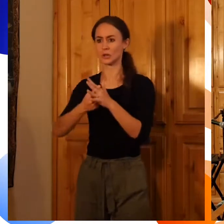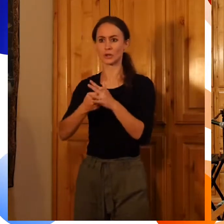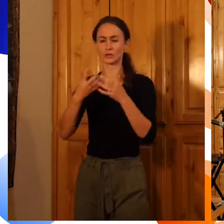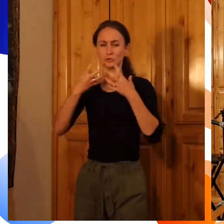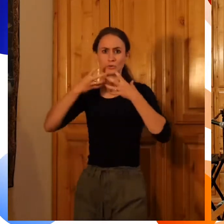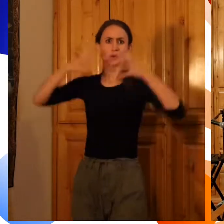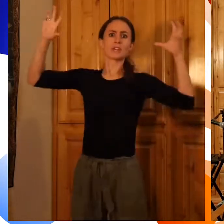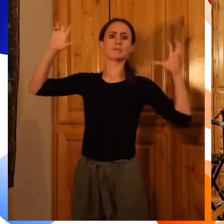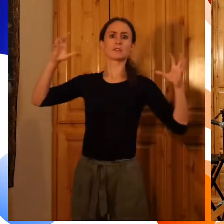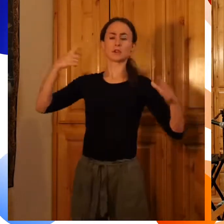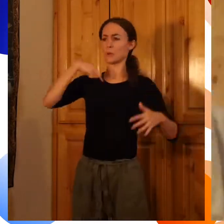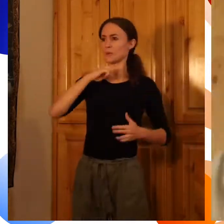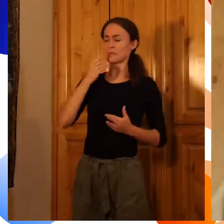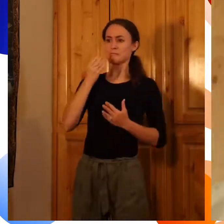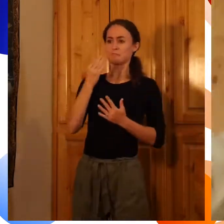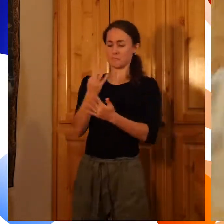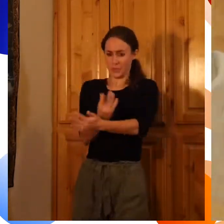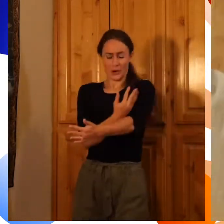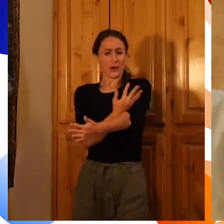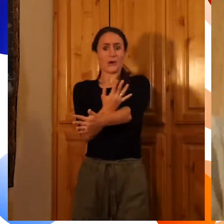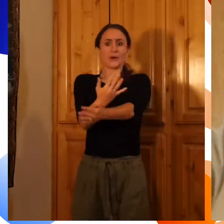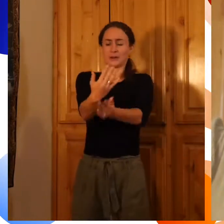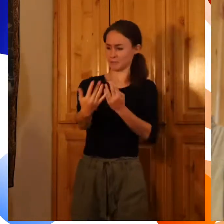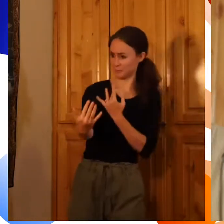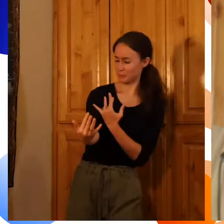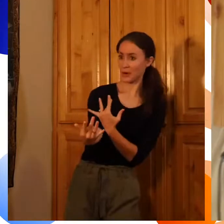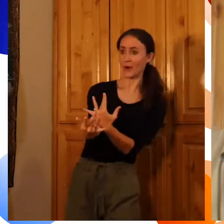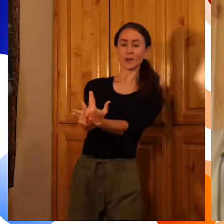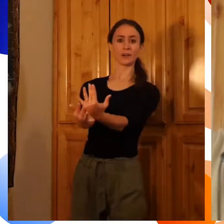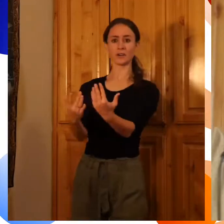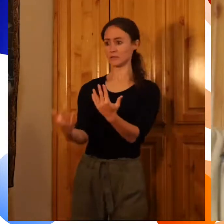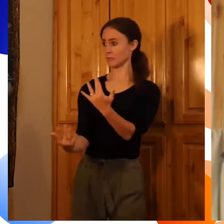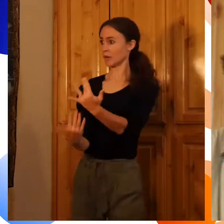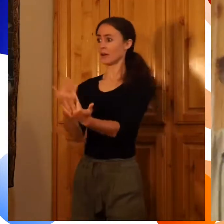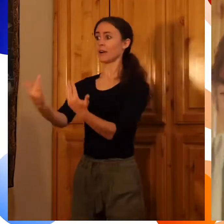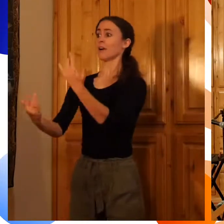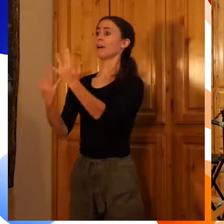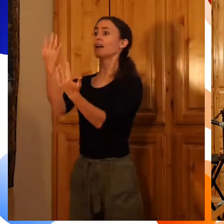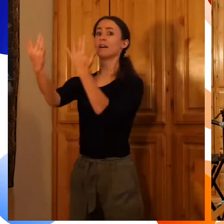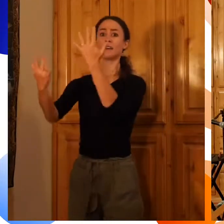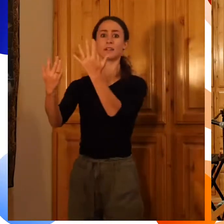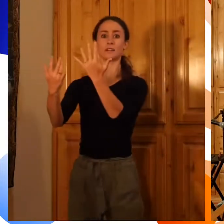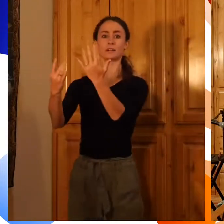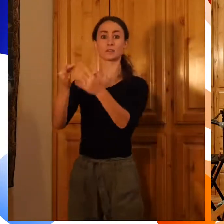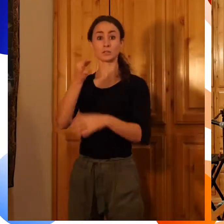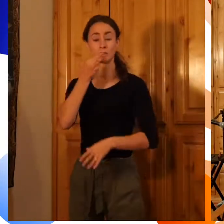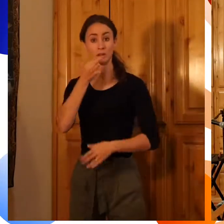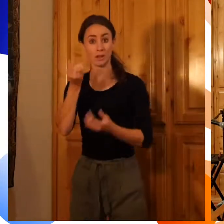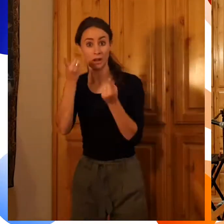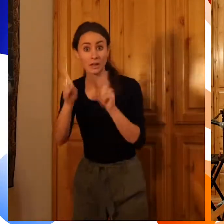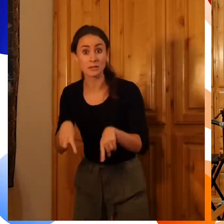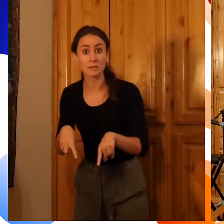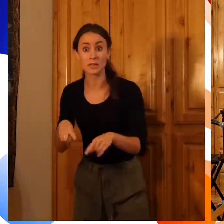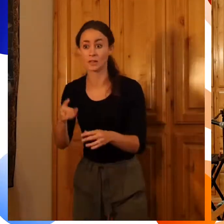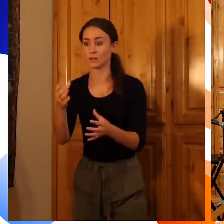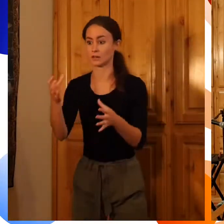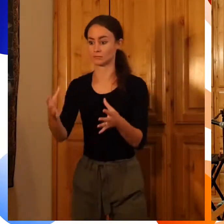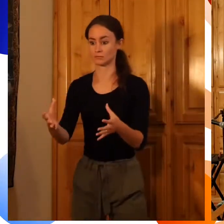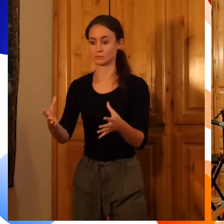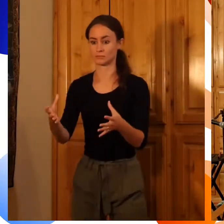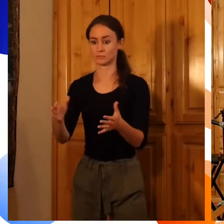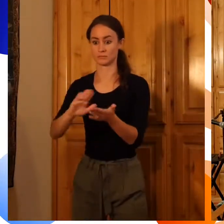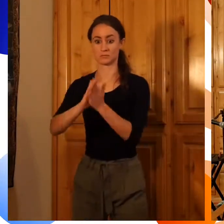two columns of flame. Funt, funt, and down into two piles of ash. Plof, plof, with a half a